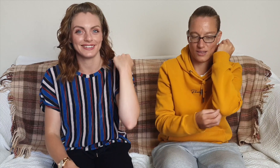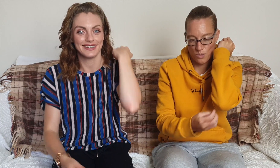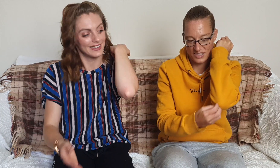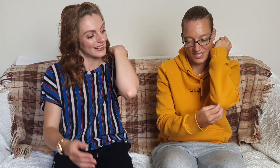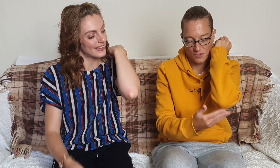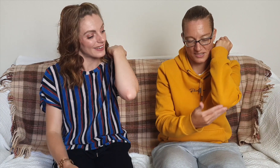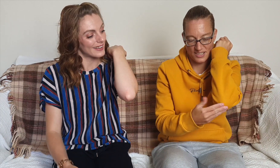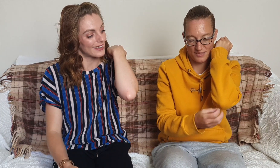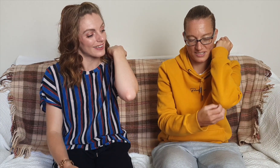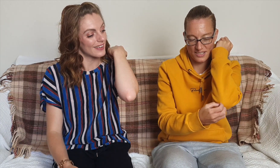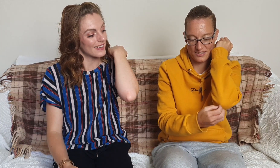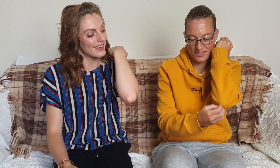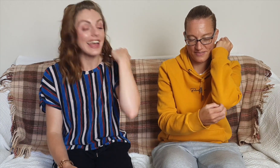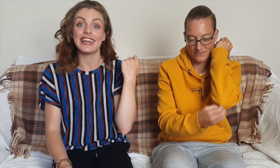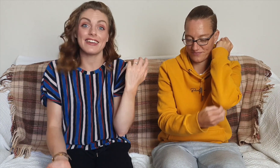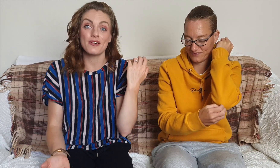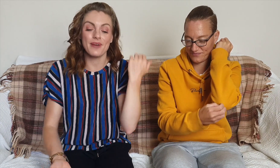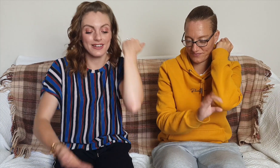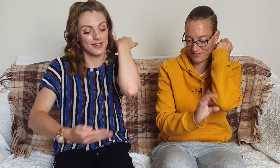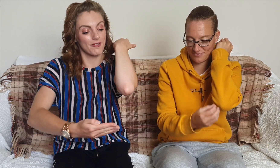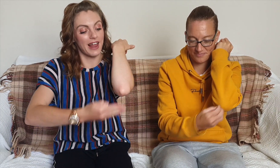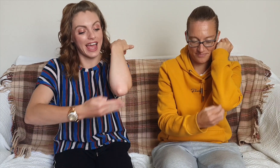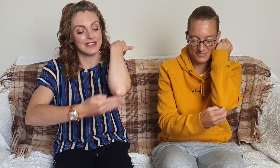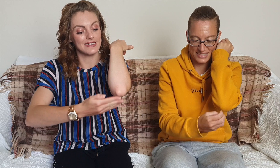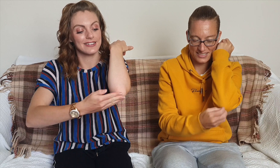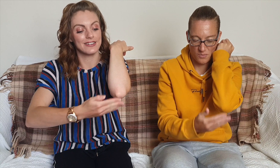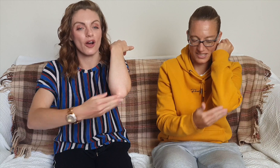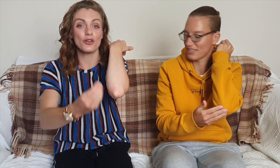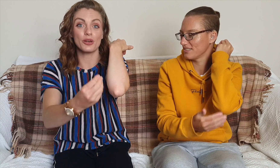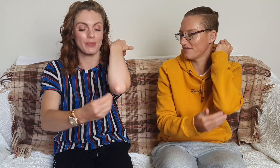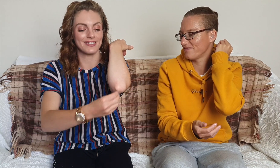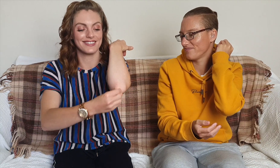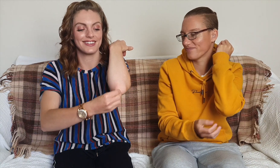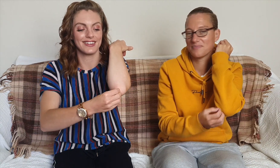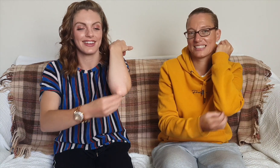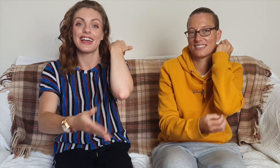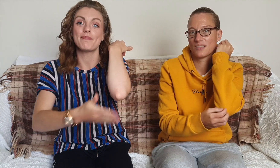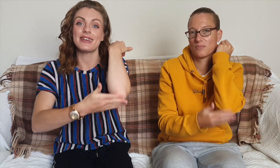oh, biscuit, oh, biscuit. Biscuits. Either way, so either flat hand Biscuit, oh, biscuit. or you can pinch.